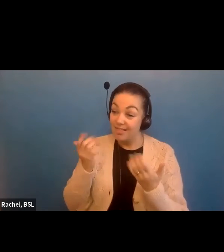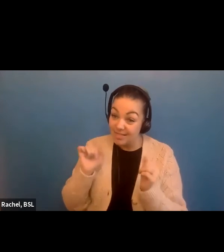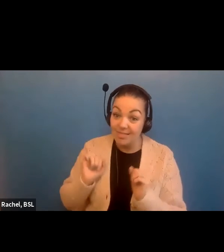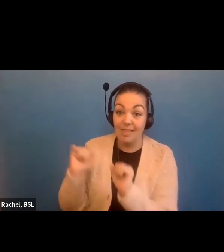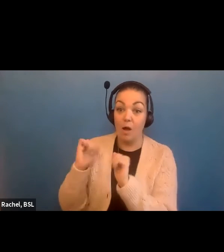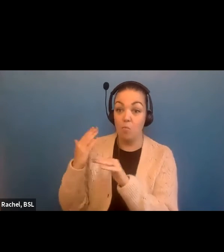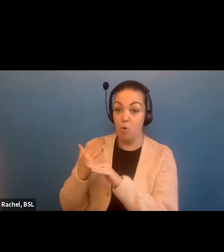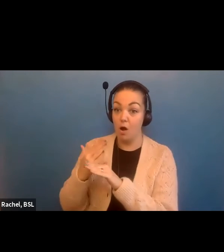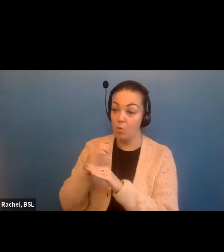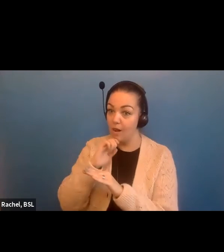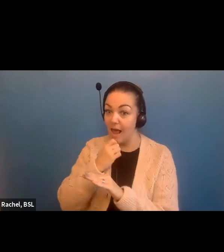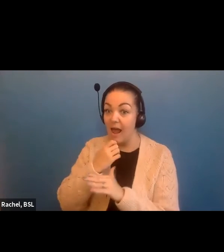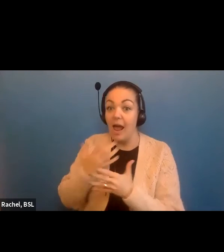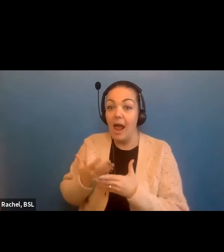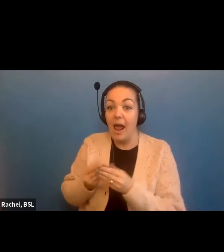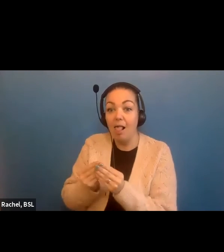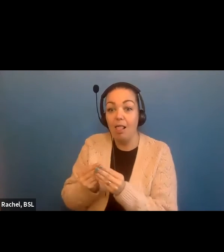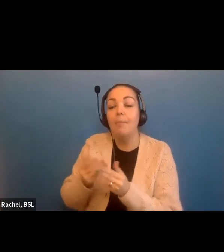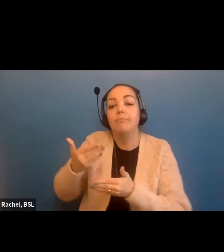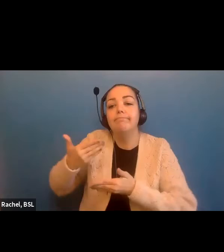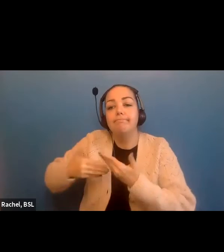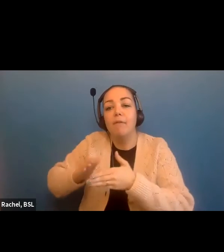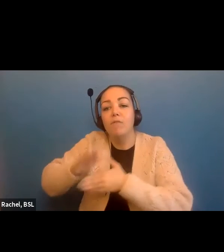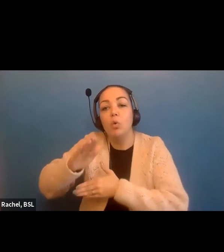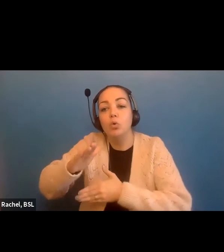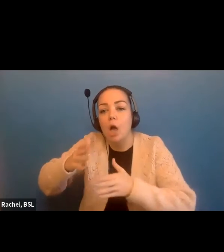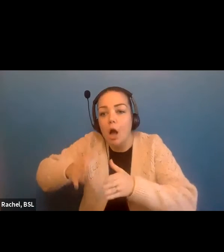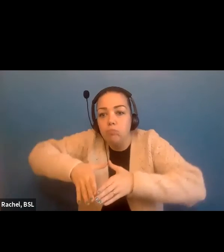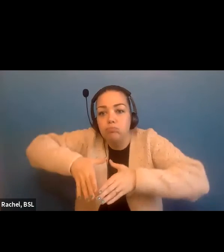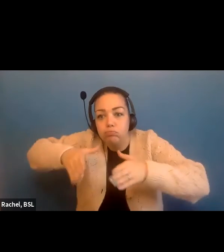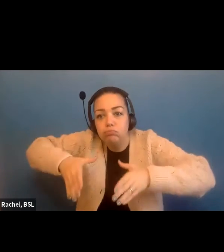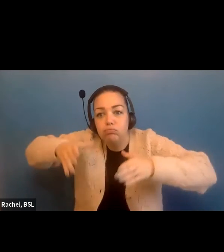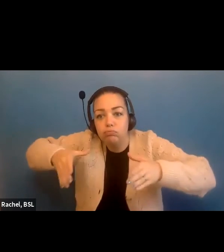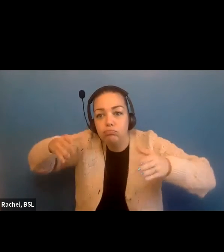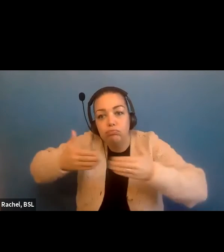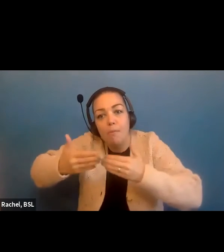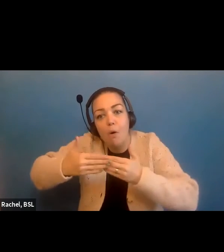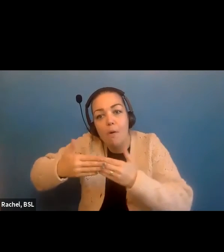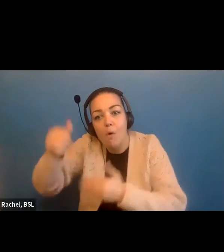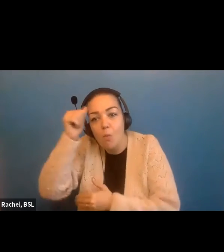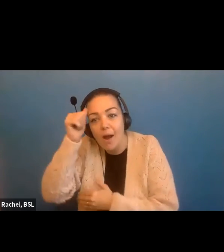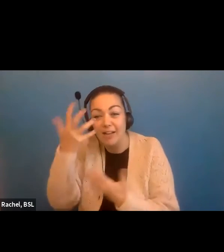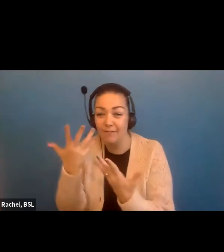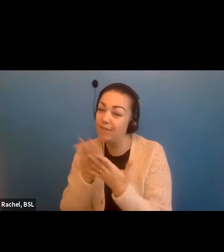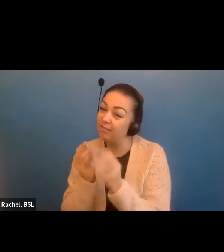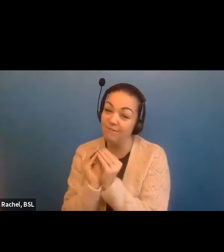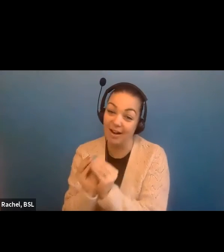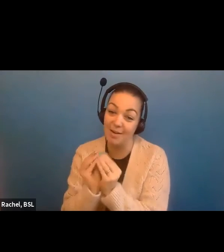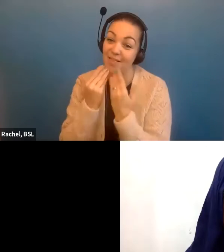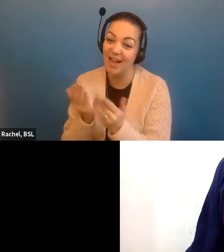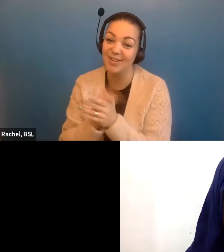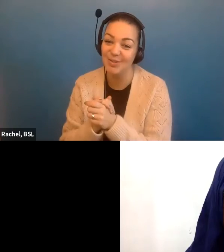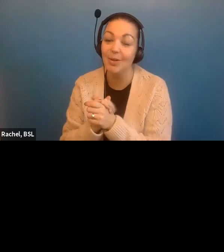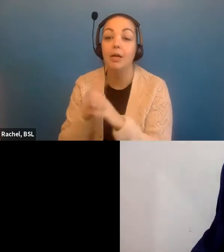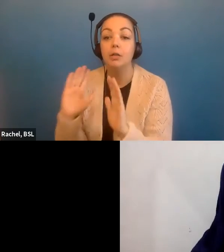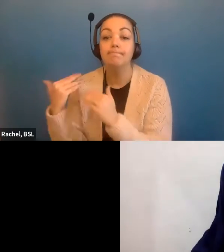that and build momentum around inclusive design, particularly in these areas where it's so important and so valuable. So I will now hand across